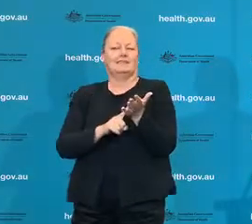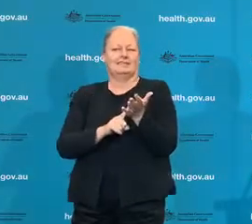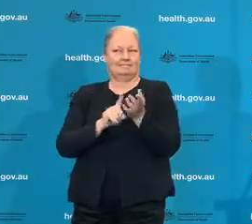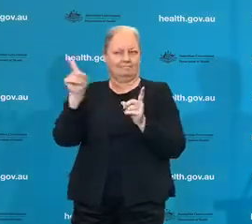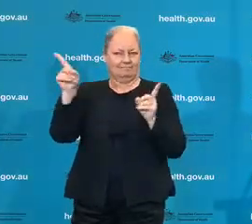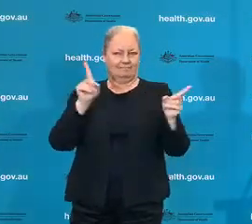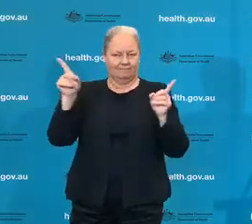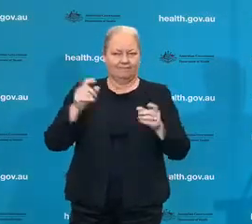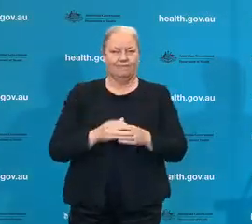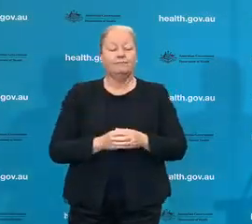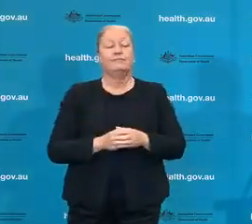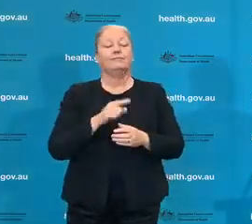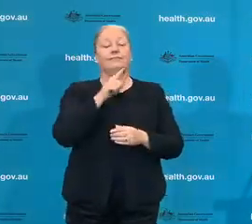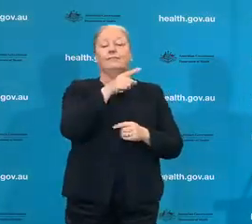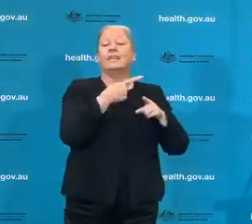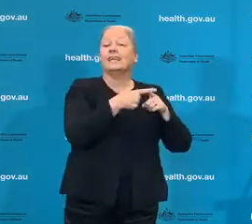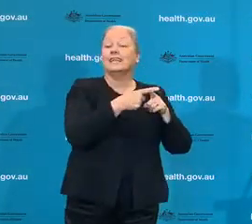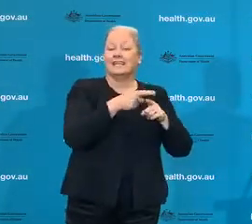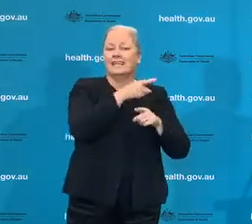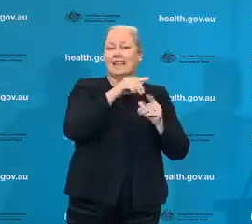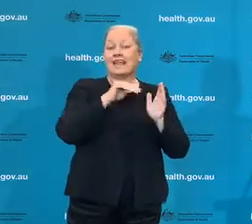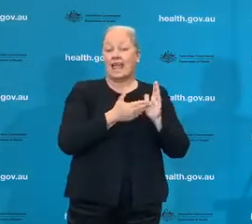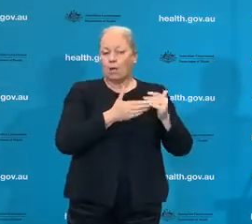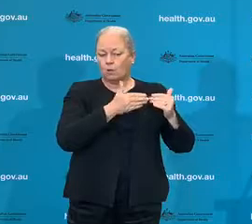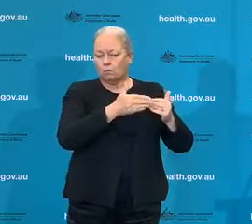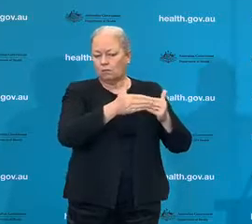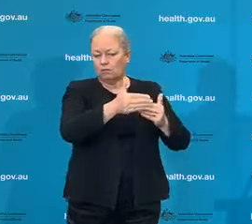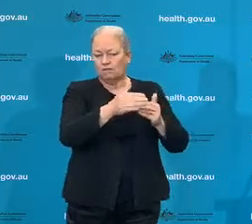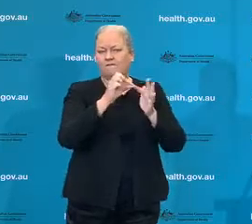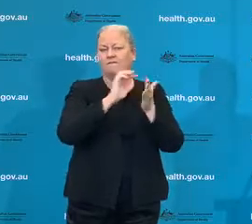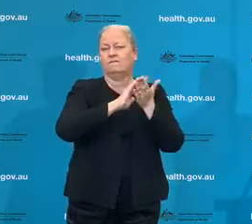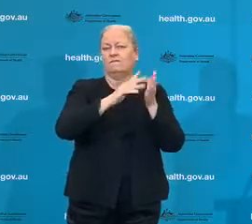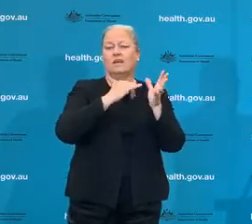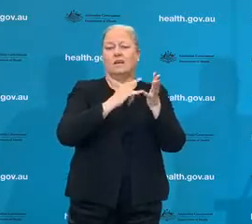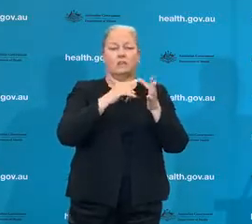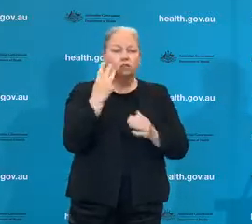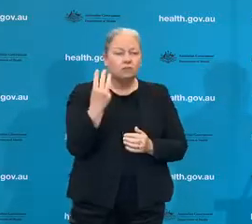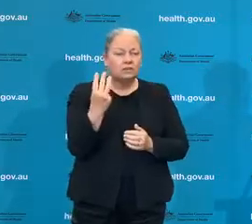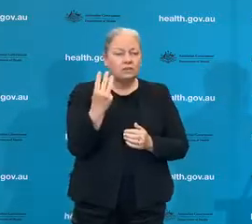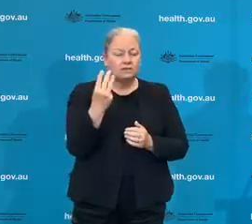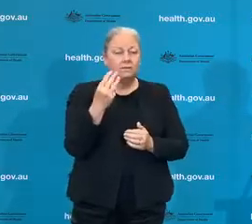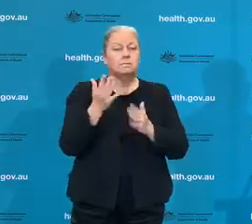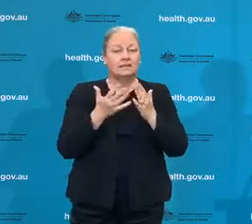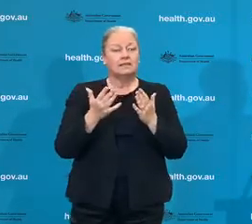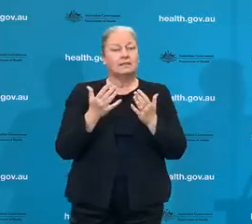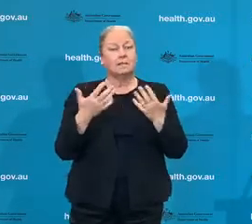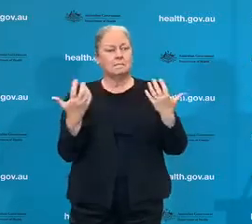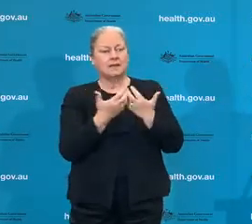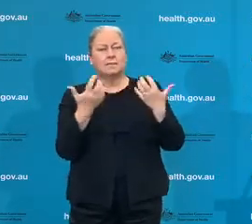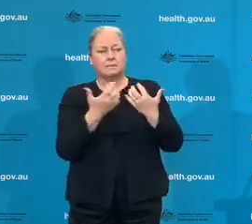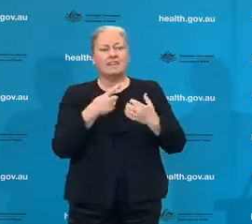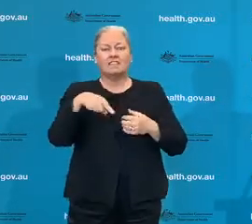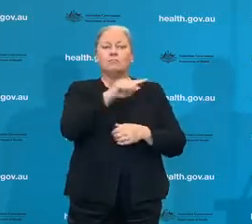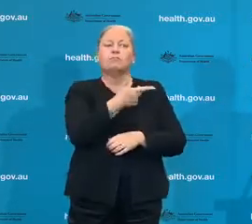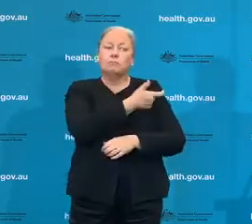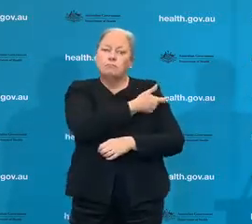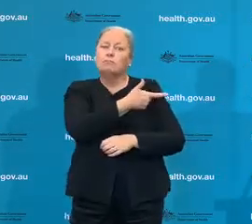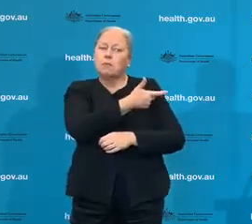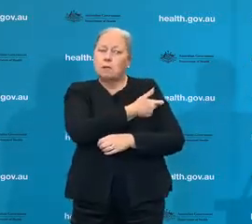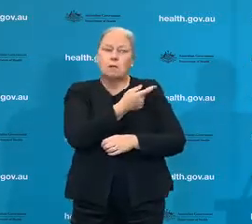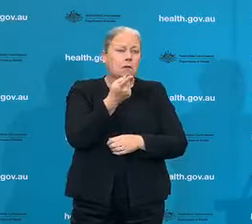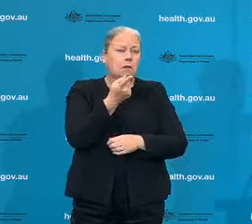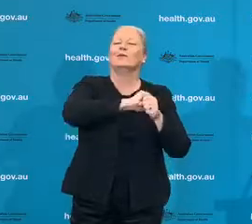The Oxford vaccine is in phase 3 trials. That means that large numbers of people are now receiving the vaccine, and we're looking to